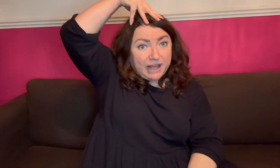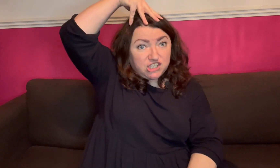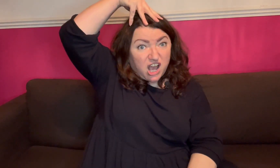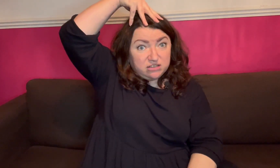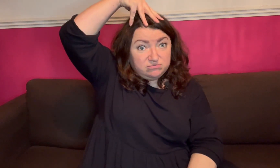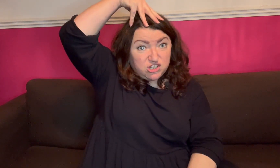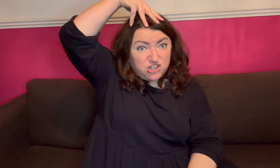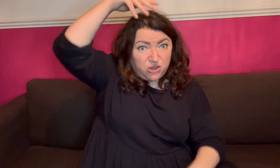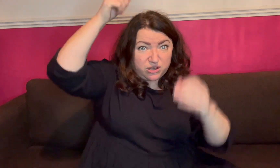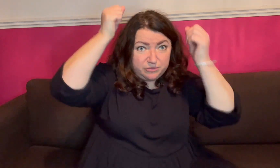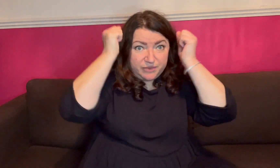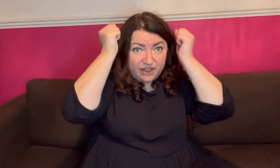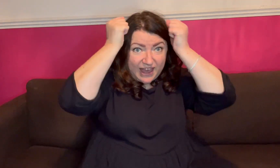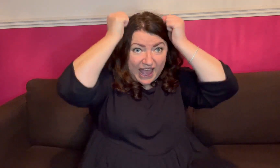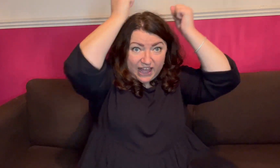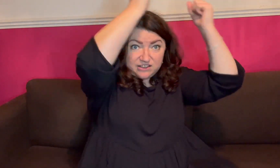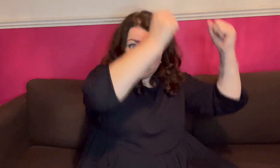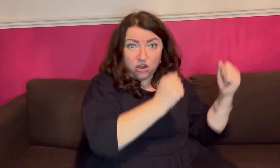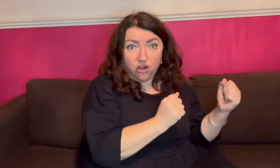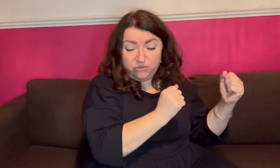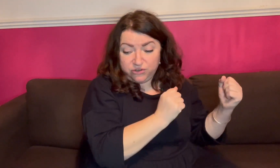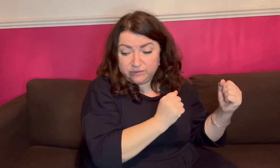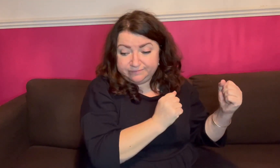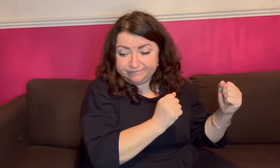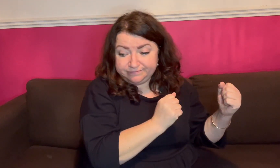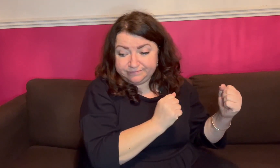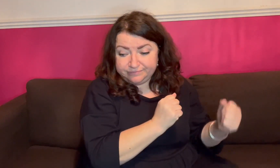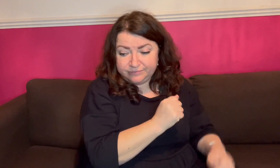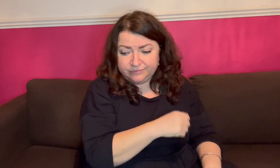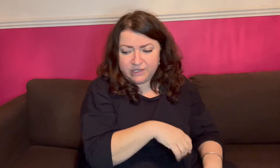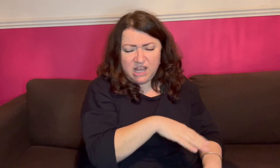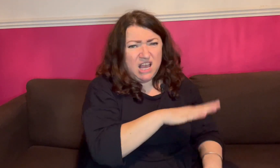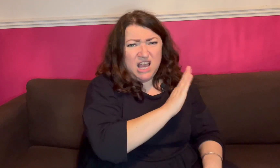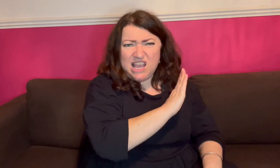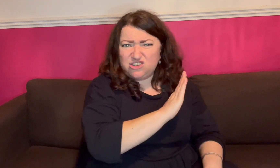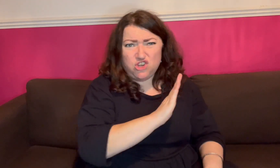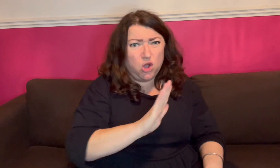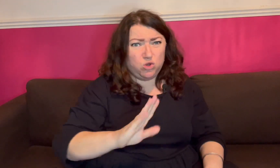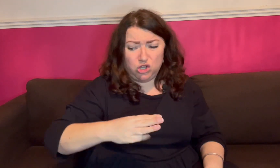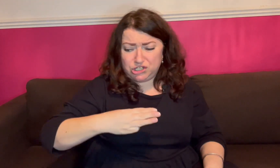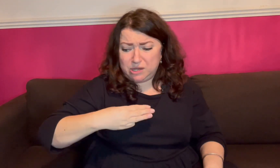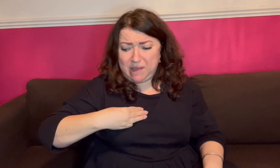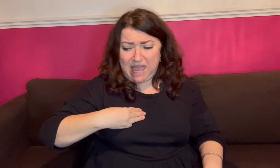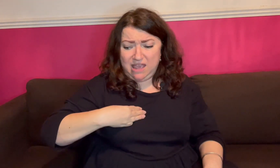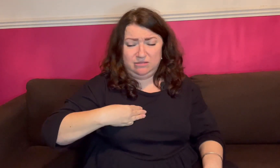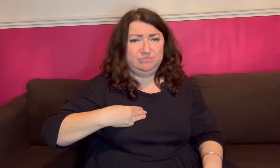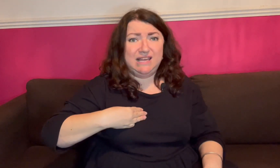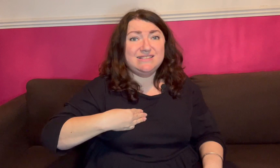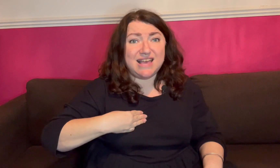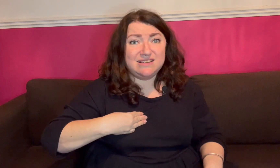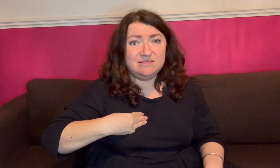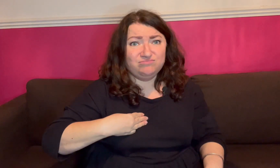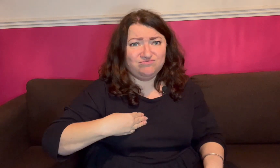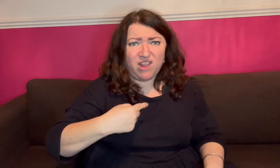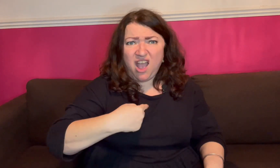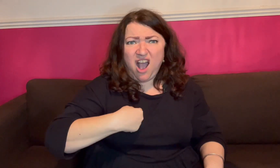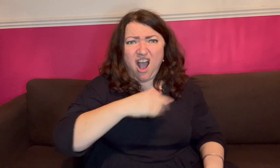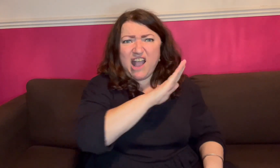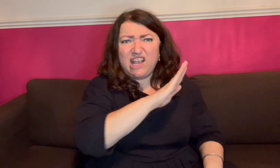Badger took the hat off. "It's no good to me," he said. "I